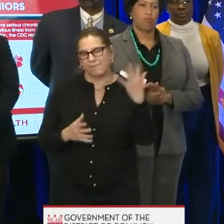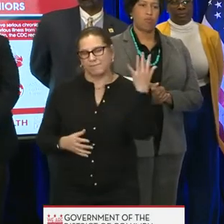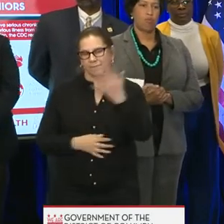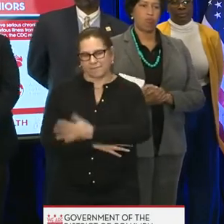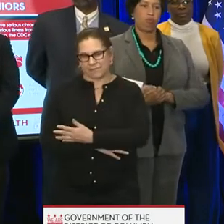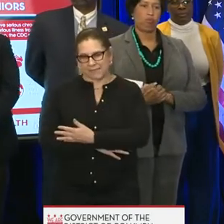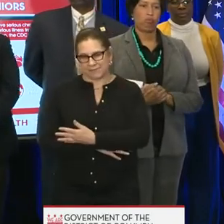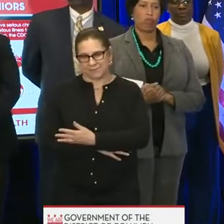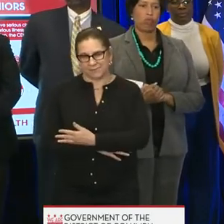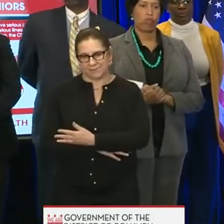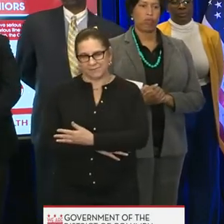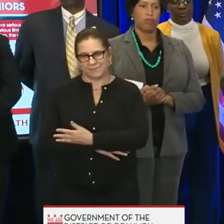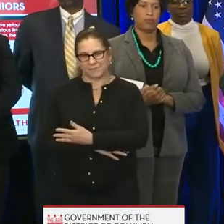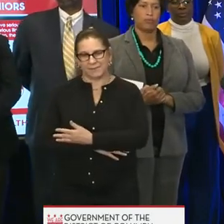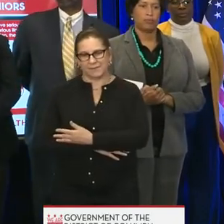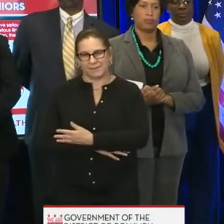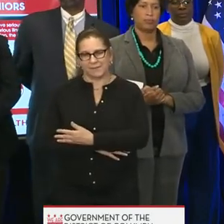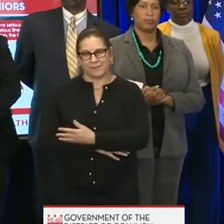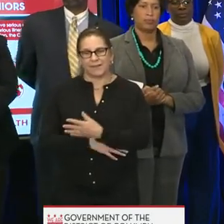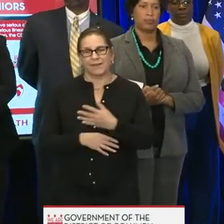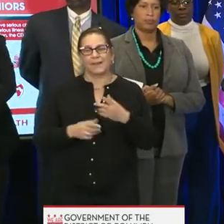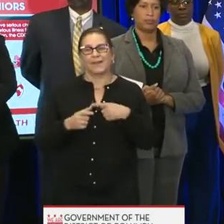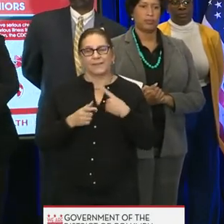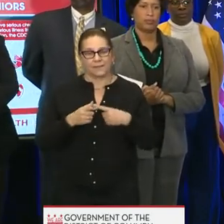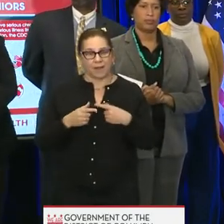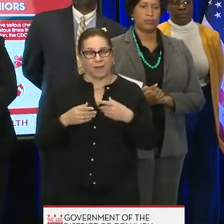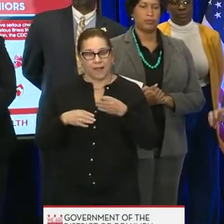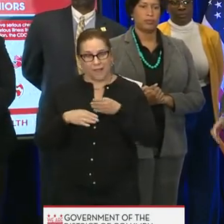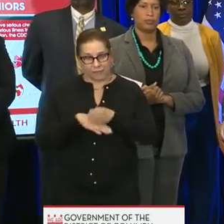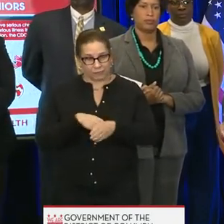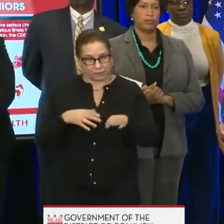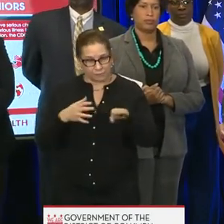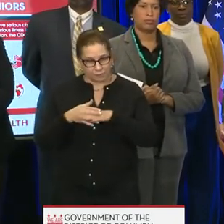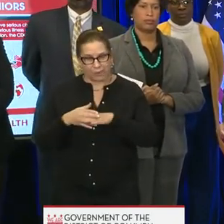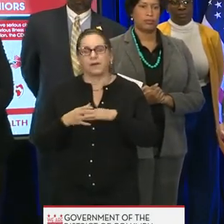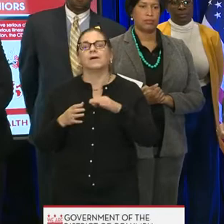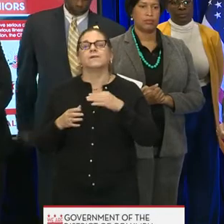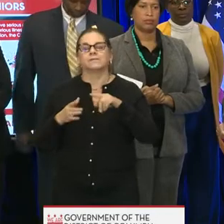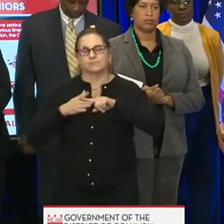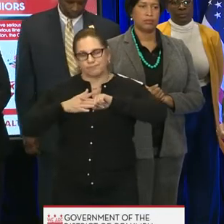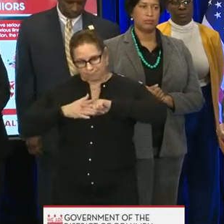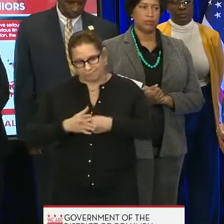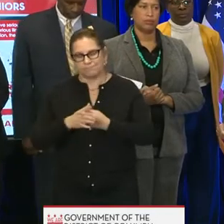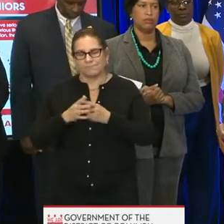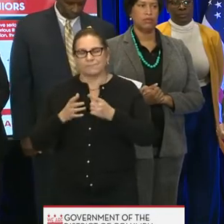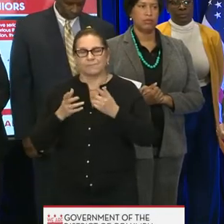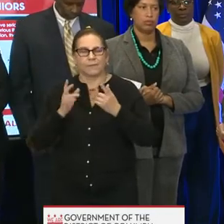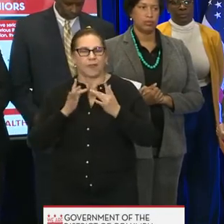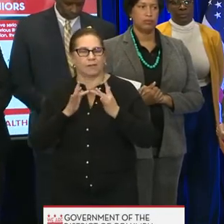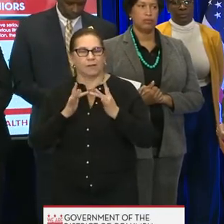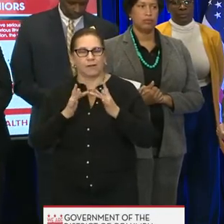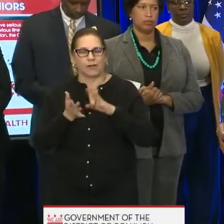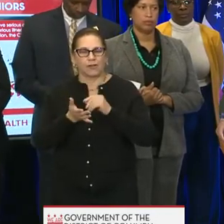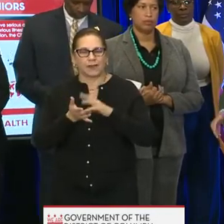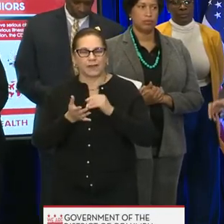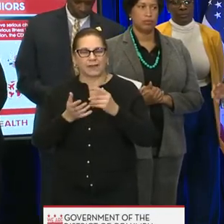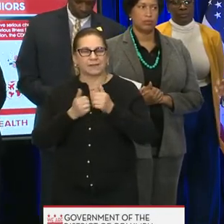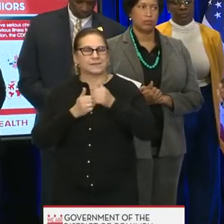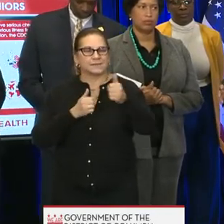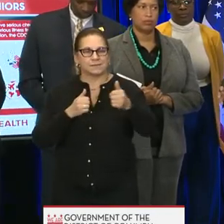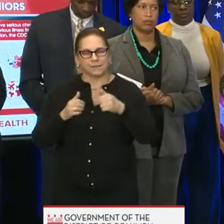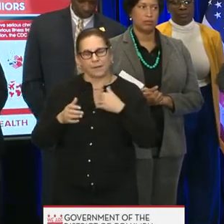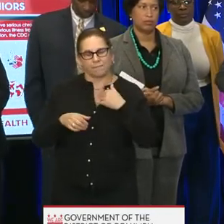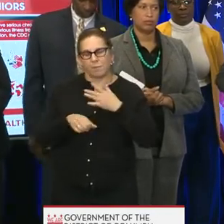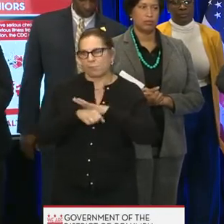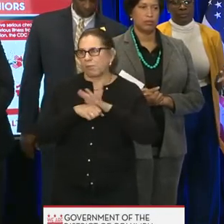process. And part of that is to ensure that our educators have ample time and preparation for the distance learning period, and also to